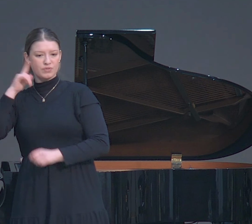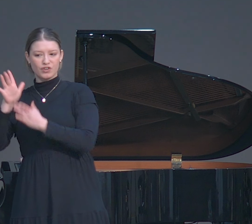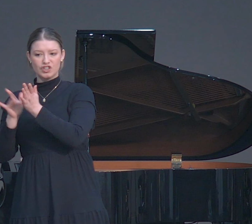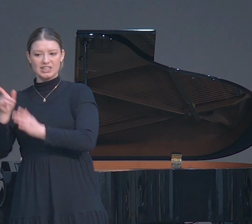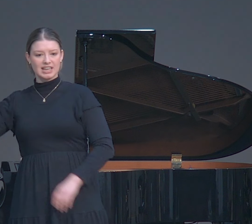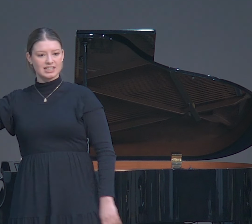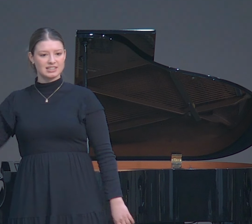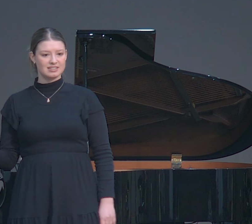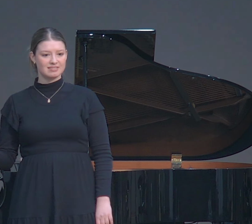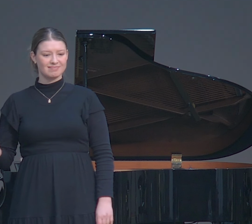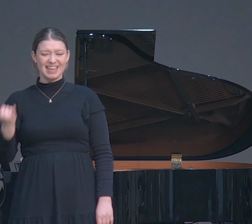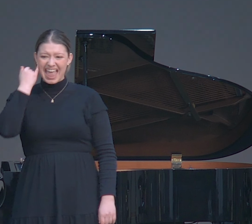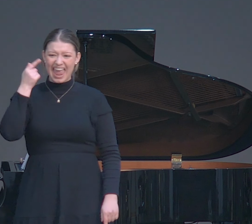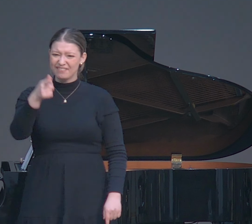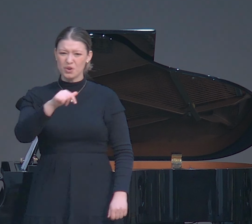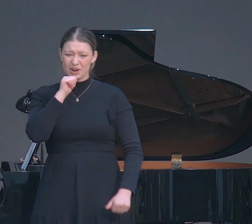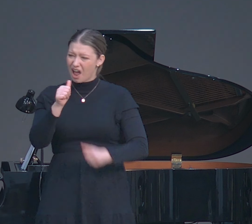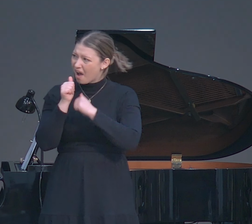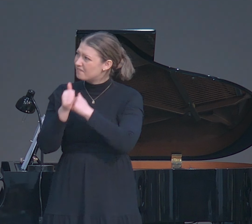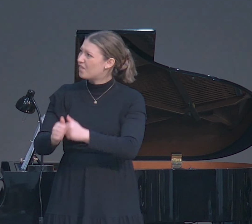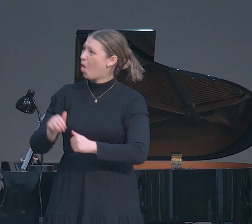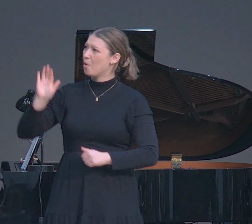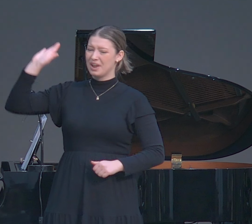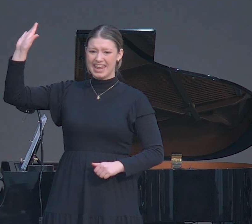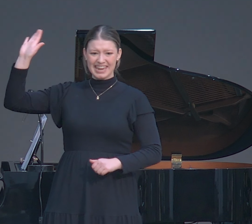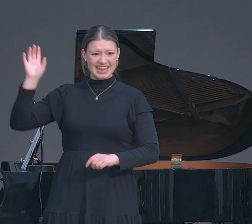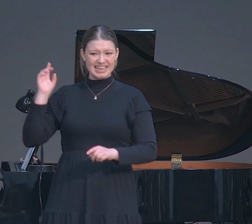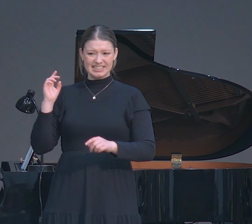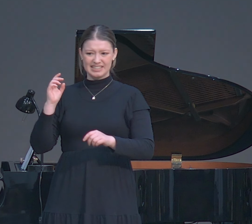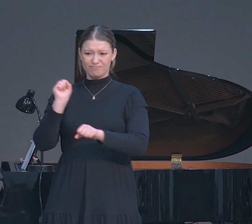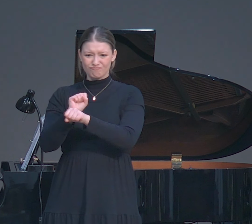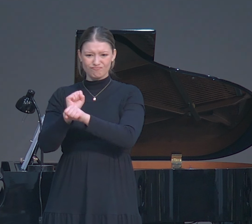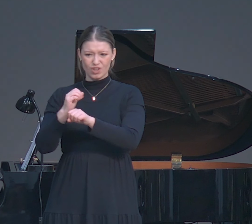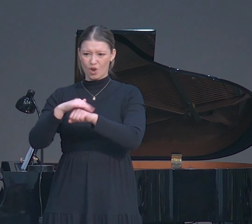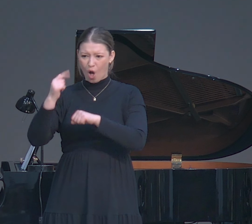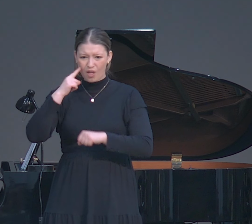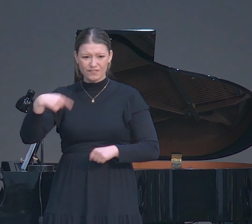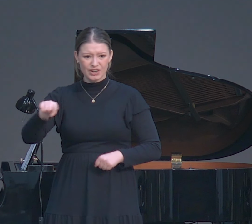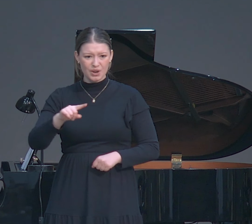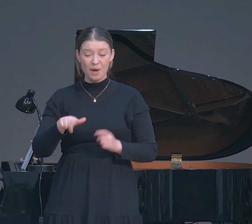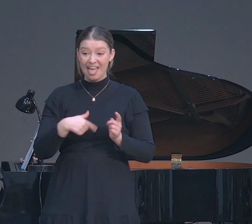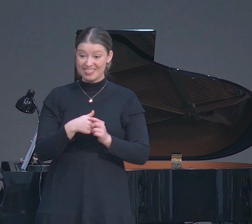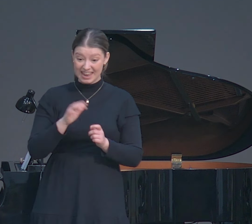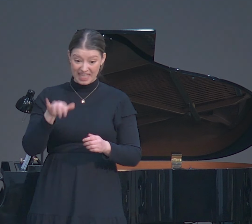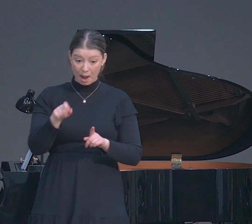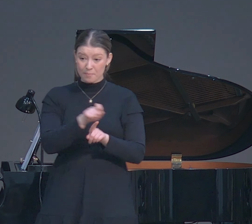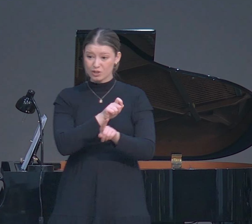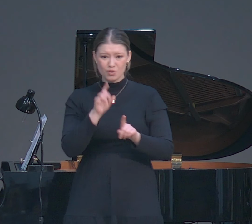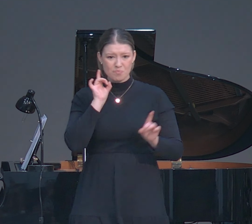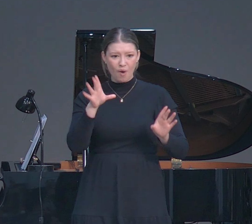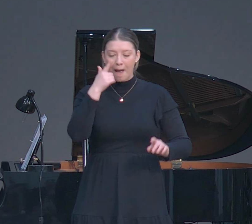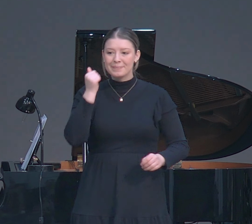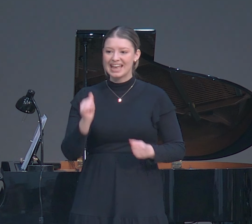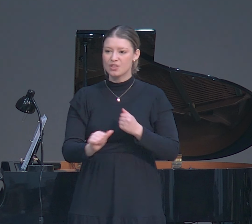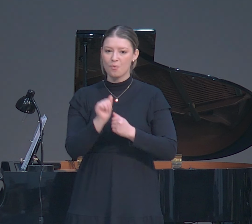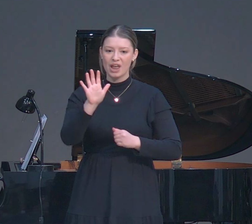If you're not fulfilling the mission, then persecution threatens you with the loss of everything.